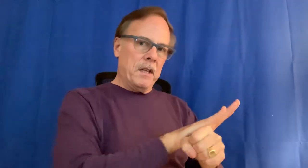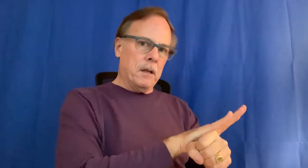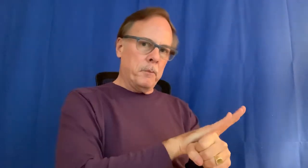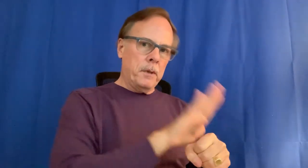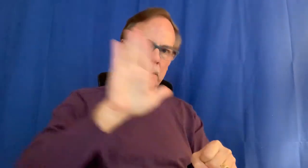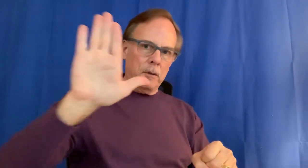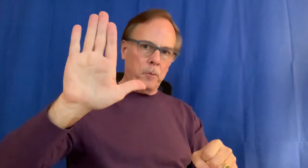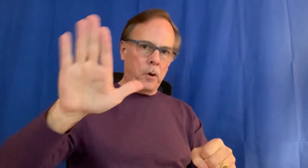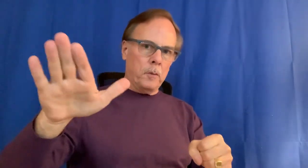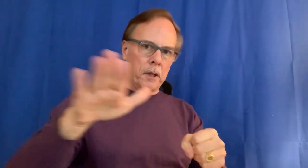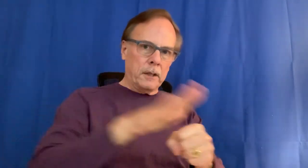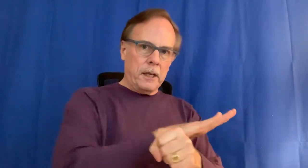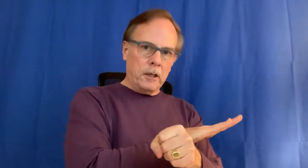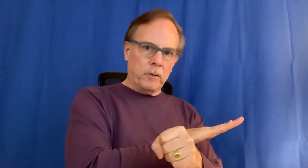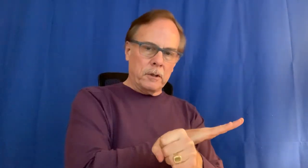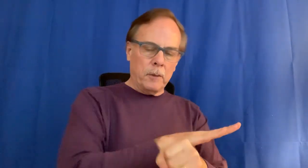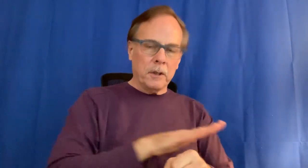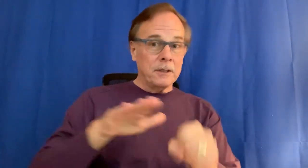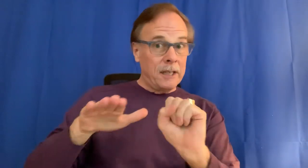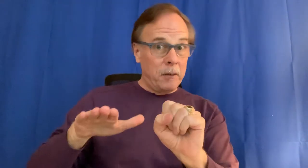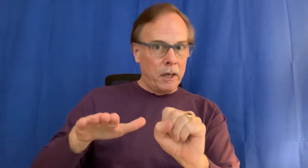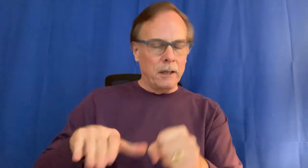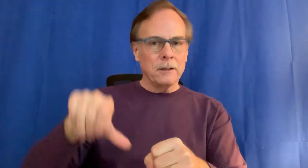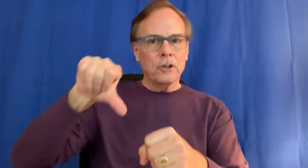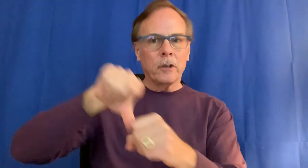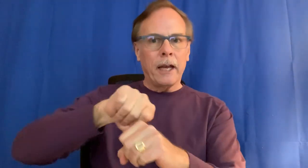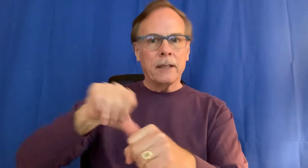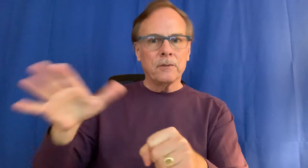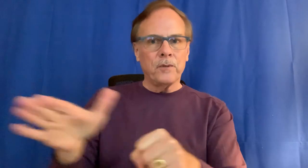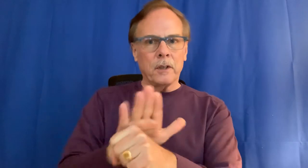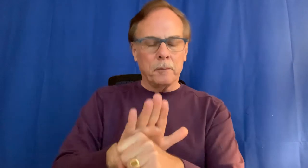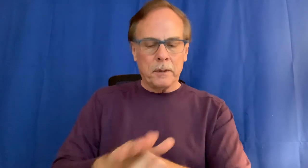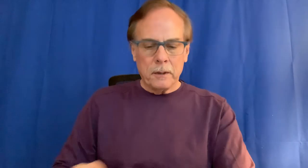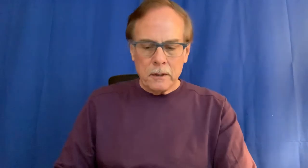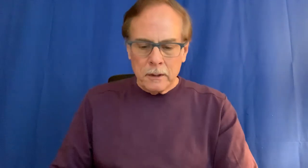up. Palm like that over top of the same hand. So gas, fill up.